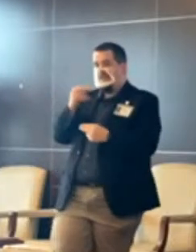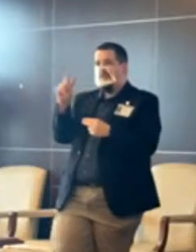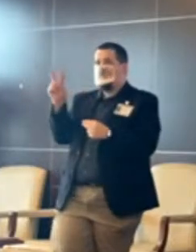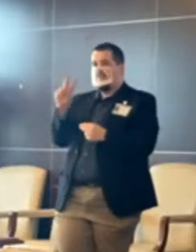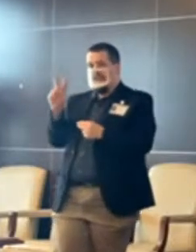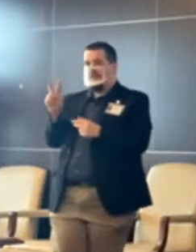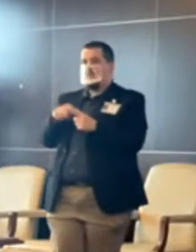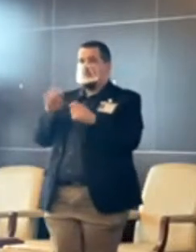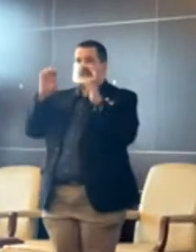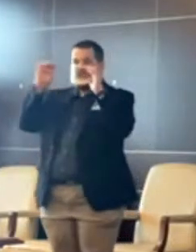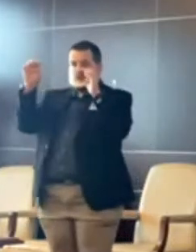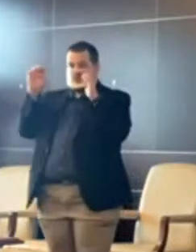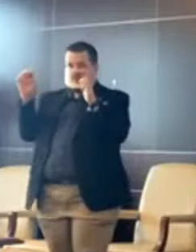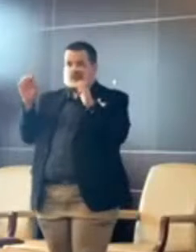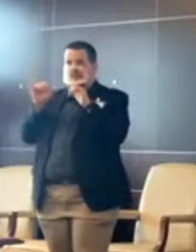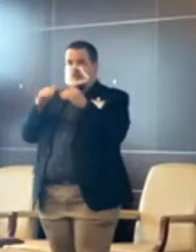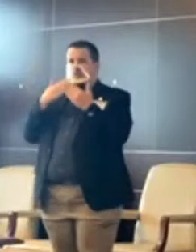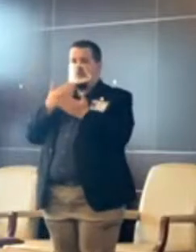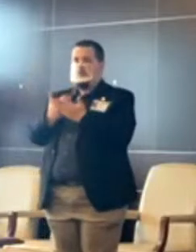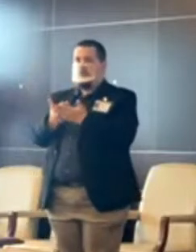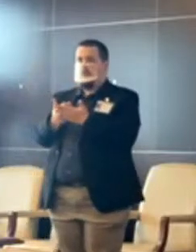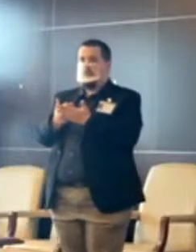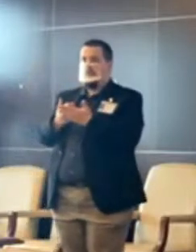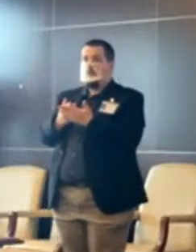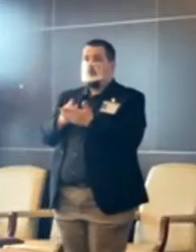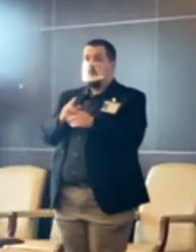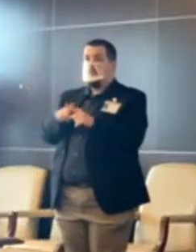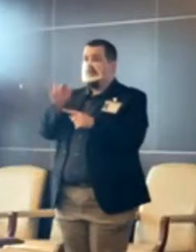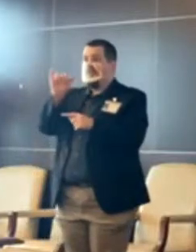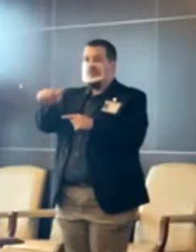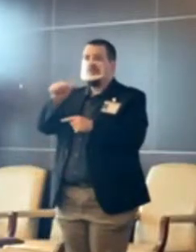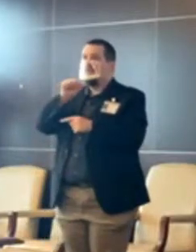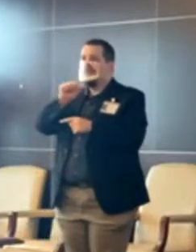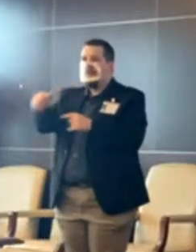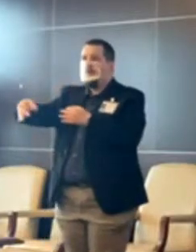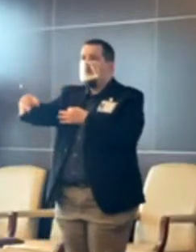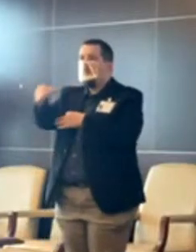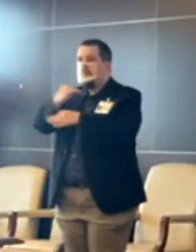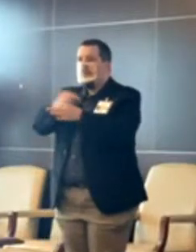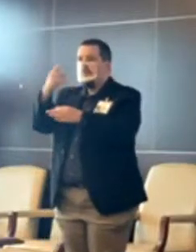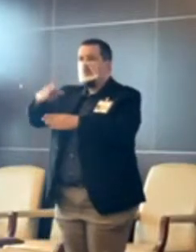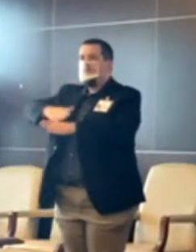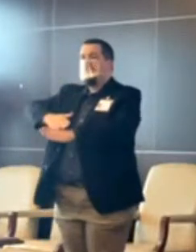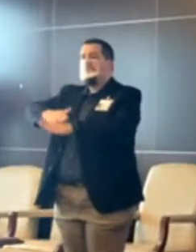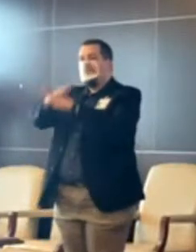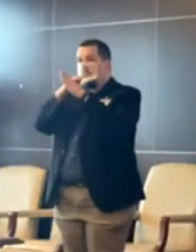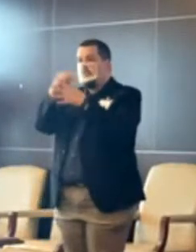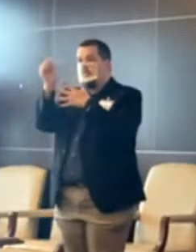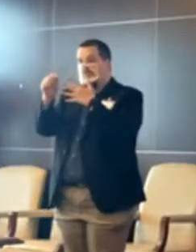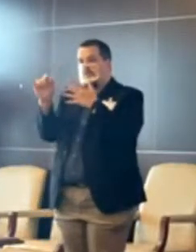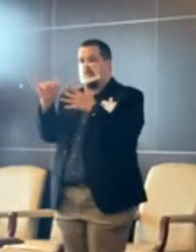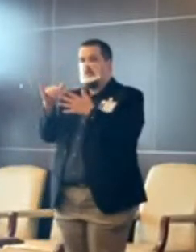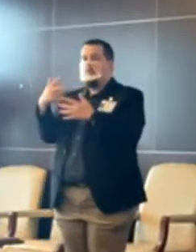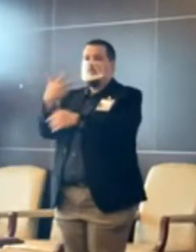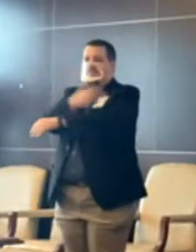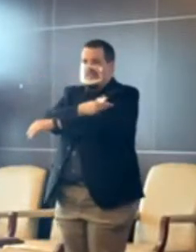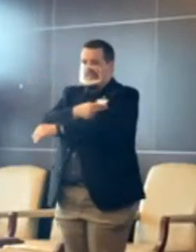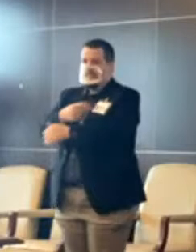vitamins, exercise, staying well, but that also is not a replacement for the prevention measures such as the